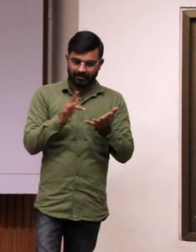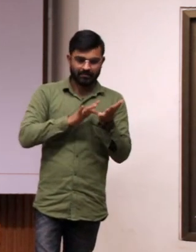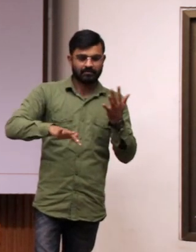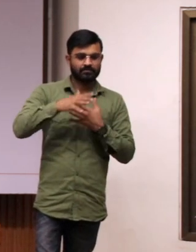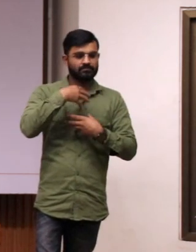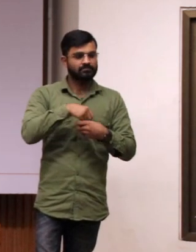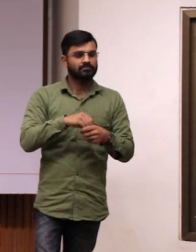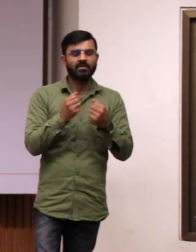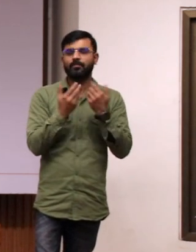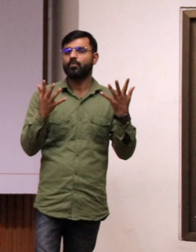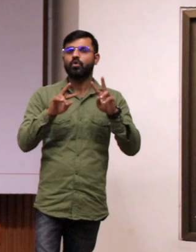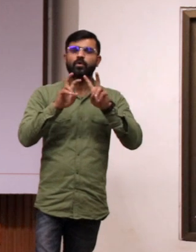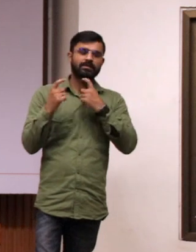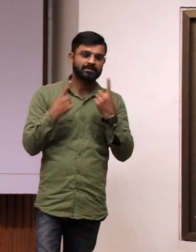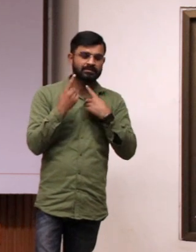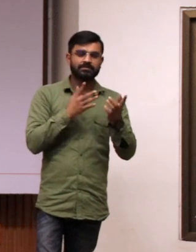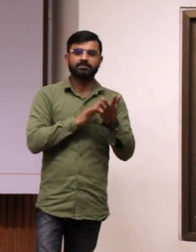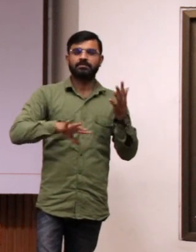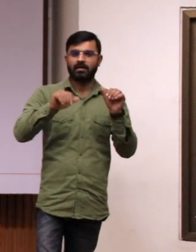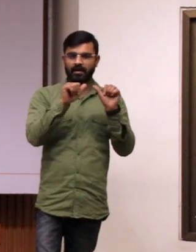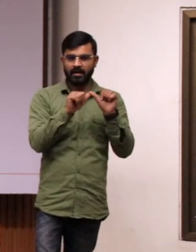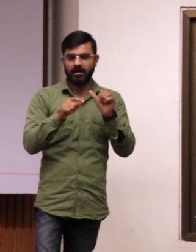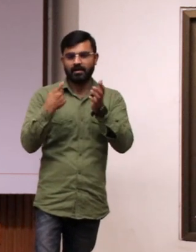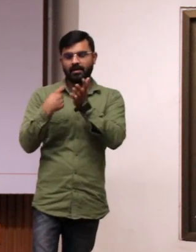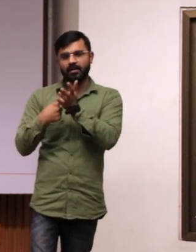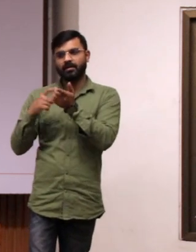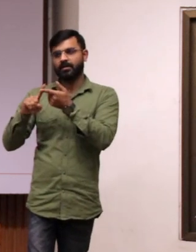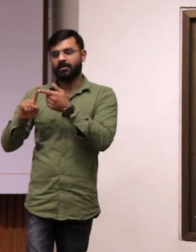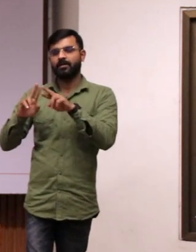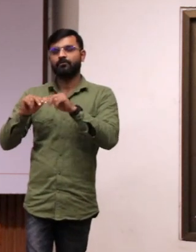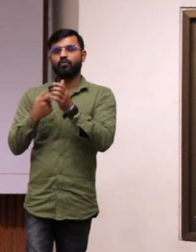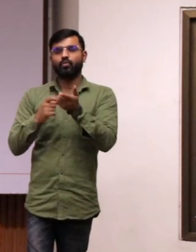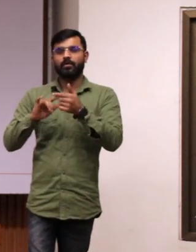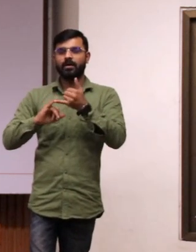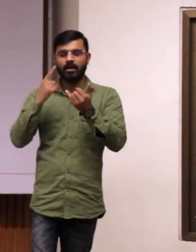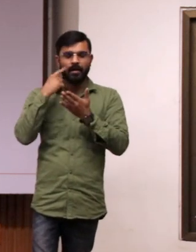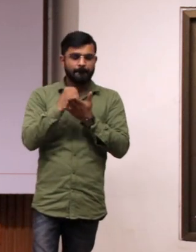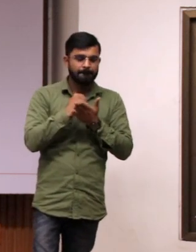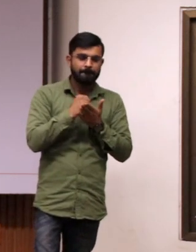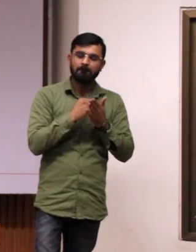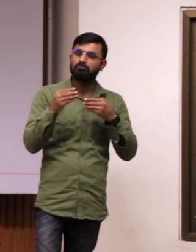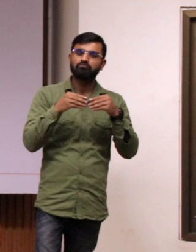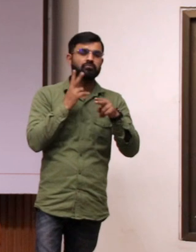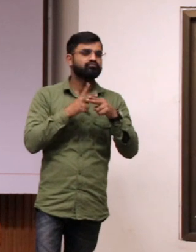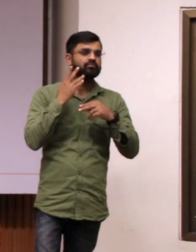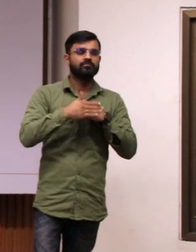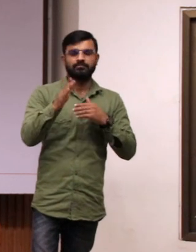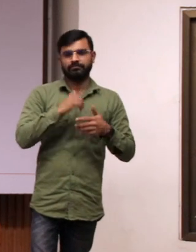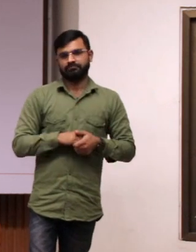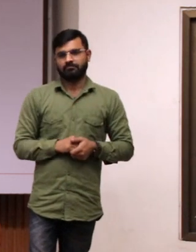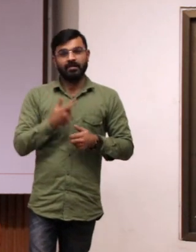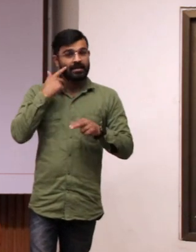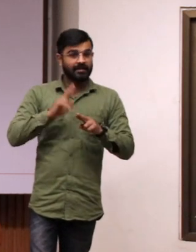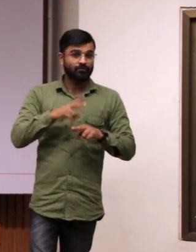plantation. And in most of the cases, when you go for afforestation and reforestation, these practices are very, very frequent. When you